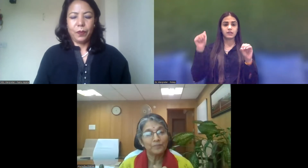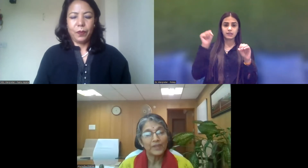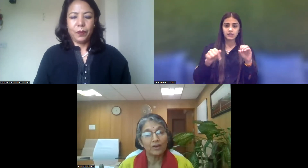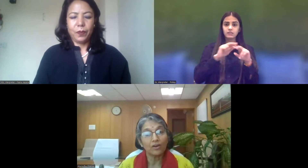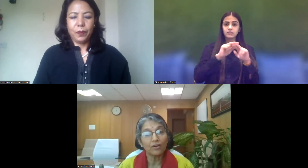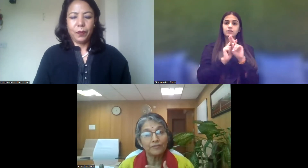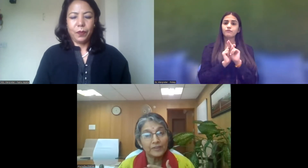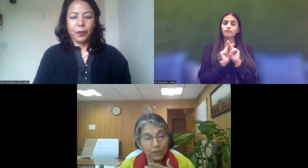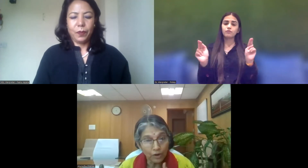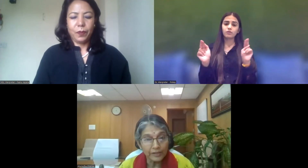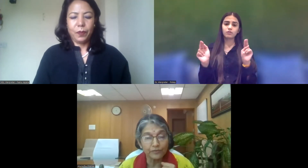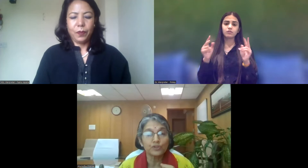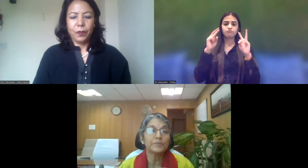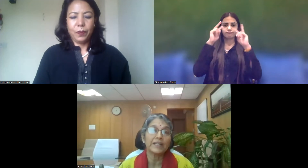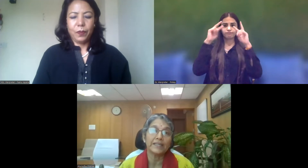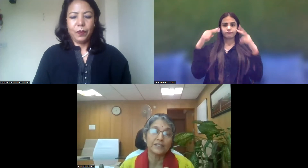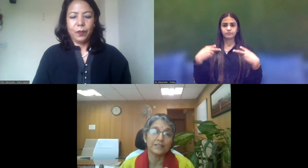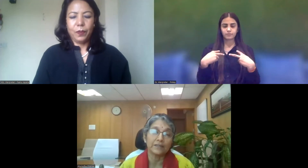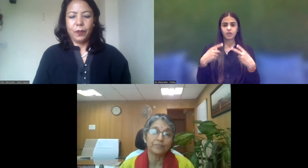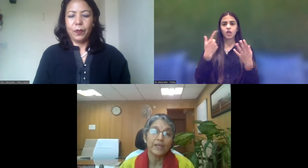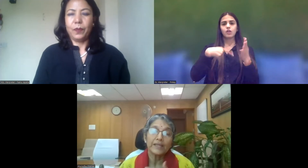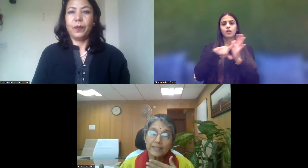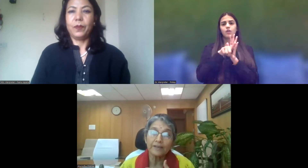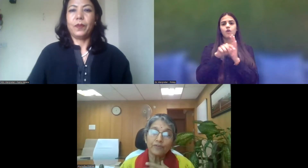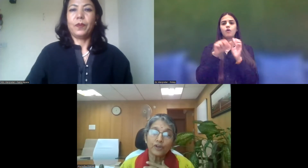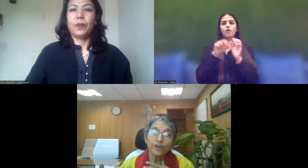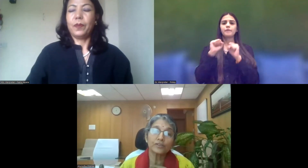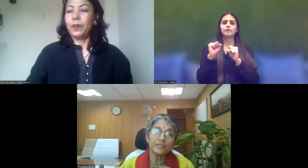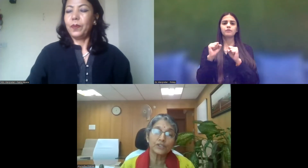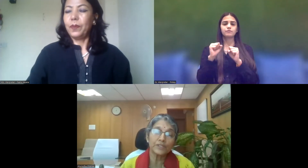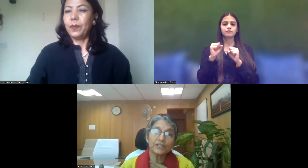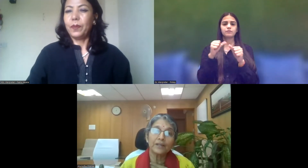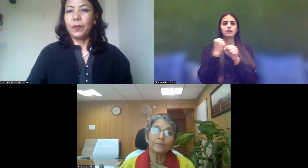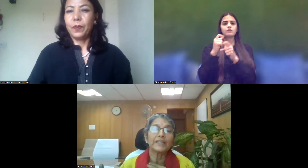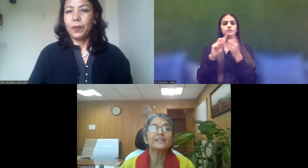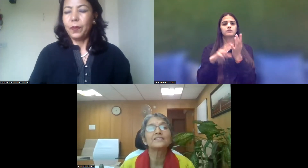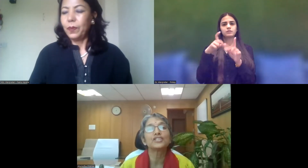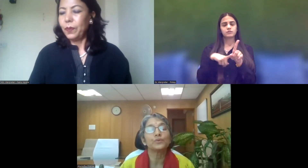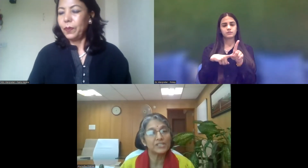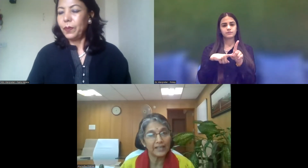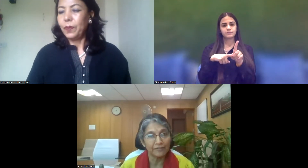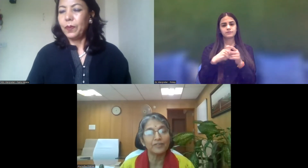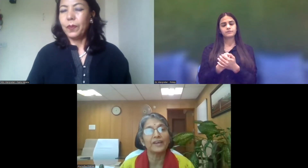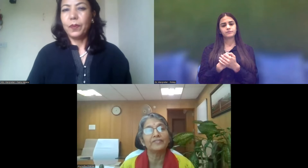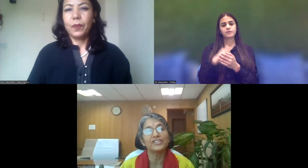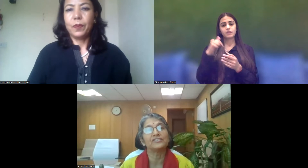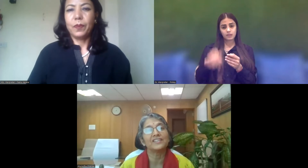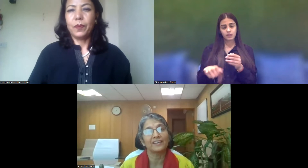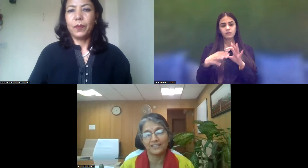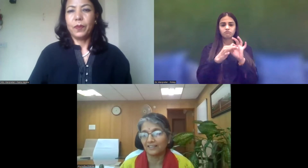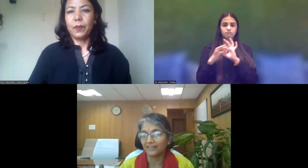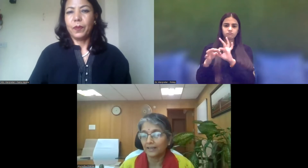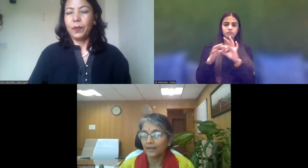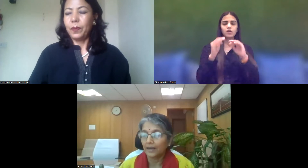purview of the law enforcement agency. It's an unfortunate situation, but that is the situation everywhere where children